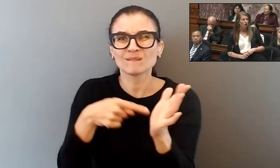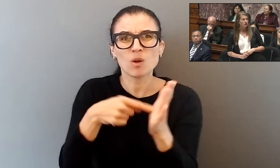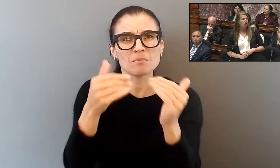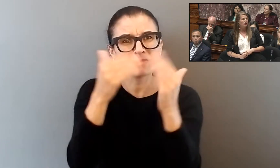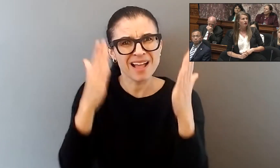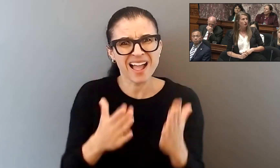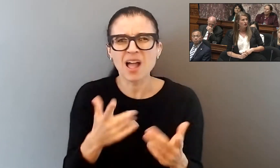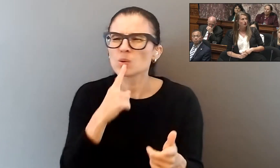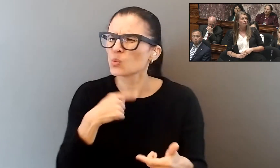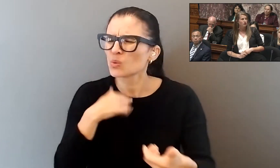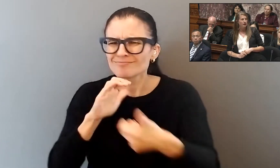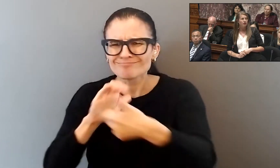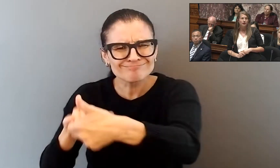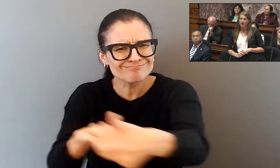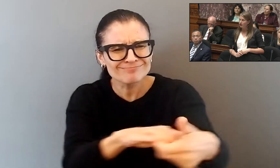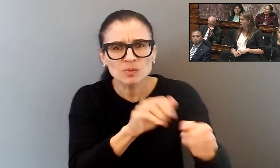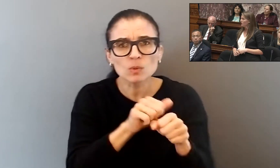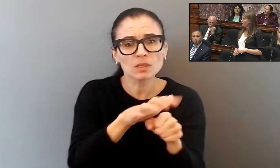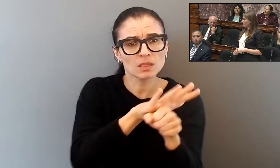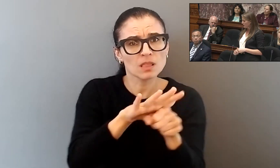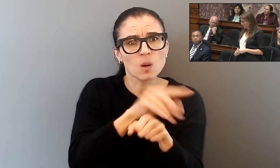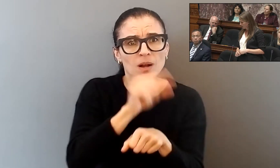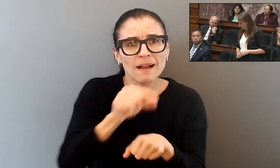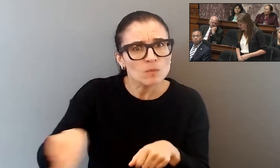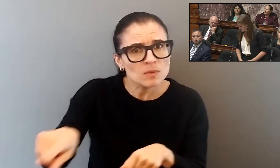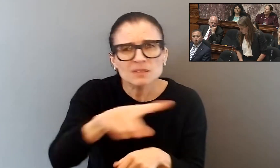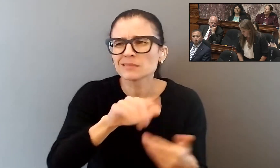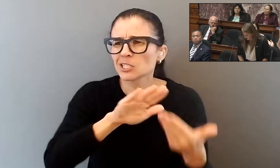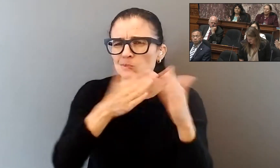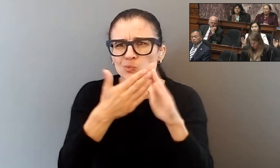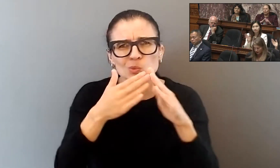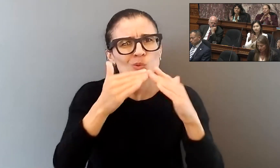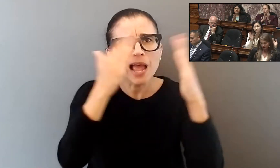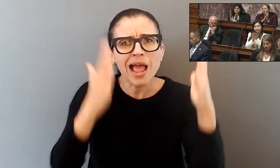sure that homes are affordable for people in every corner of this province.